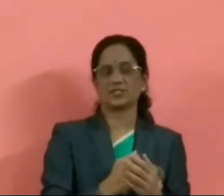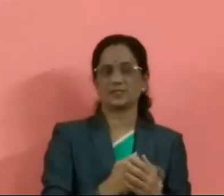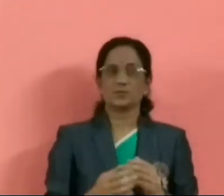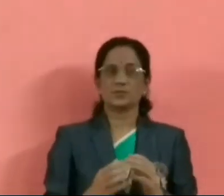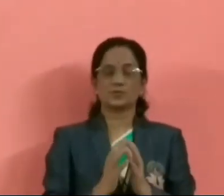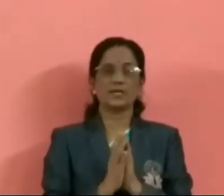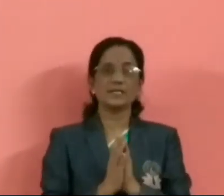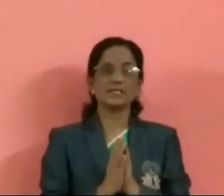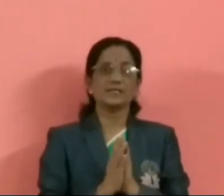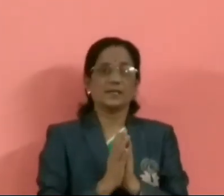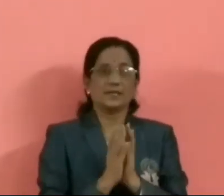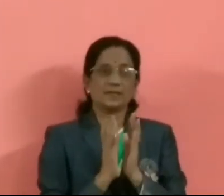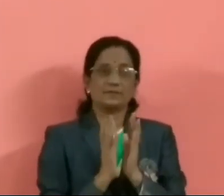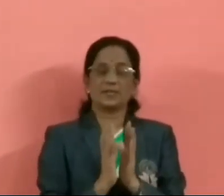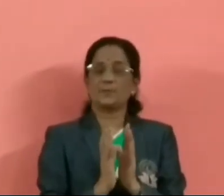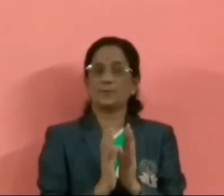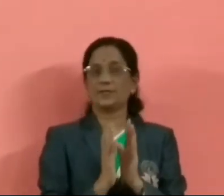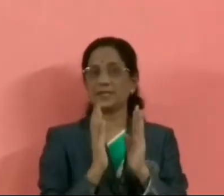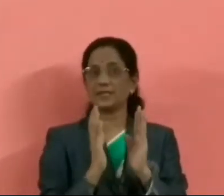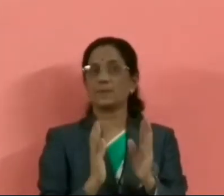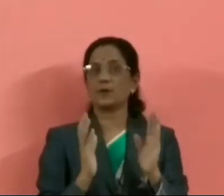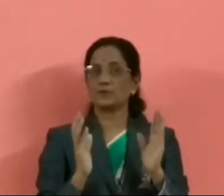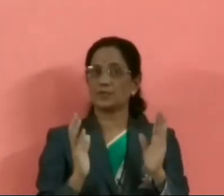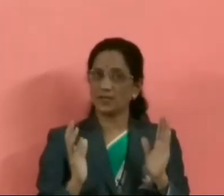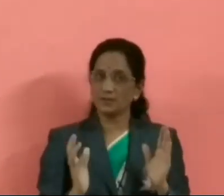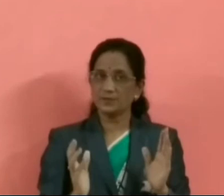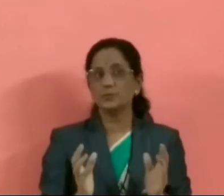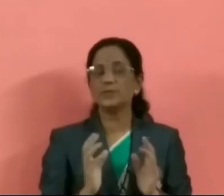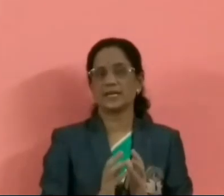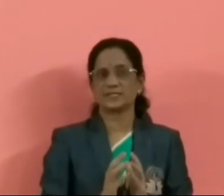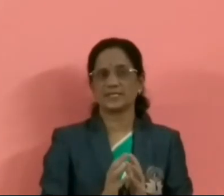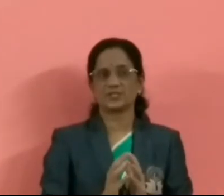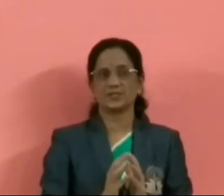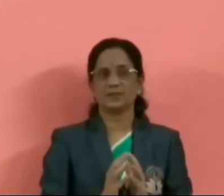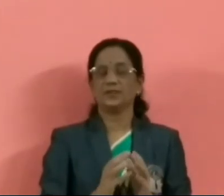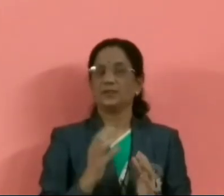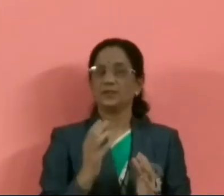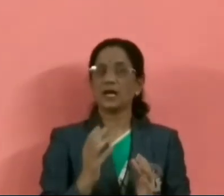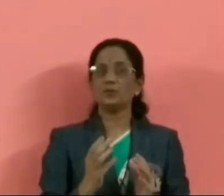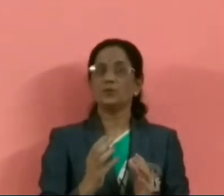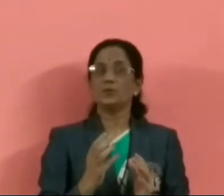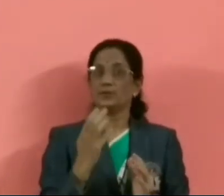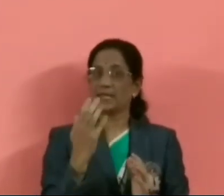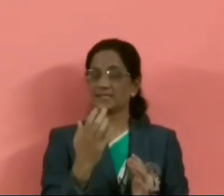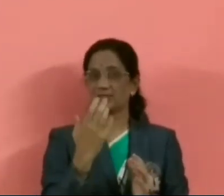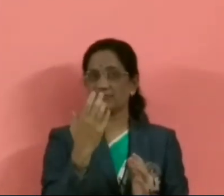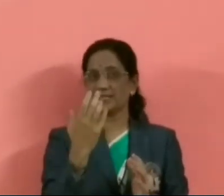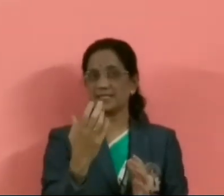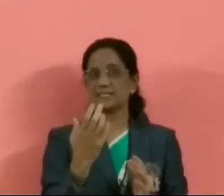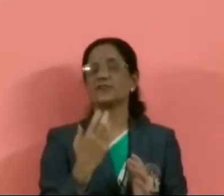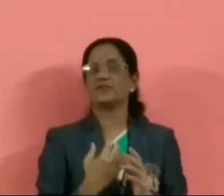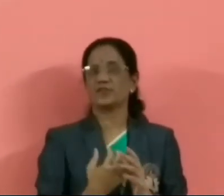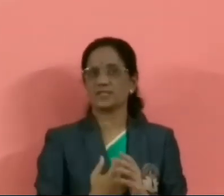So students, here we completed about the immunization. Now next one is the first